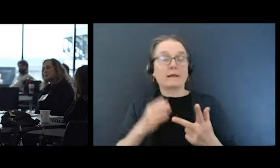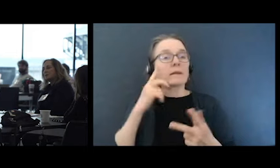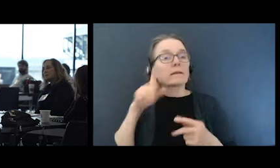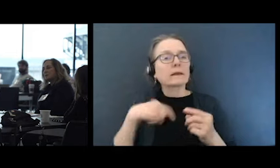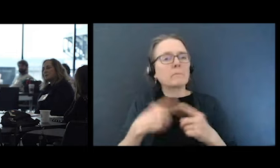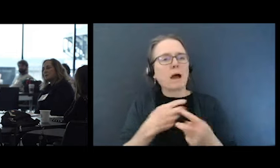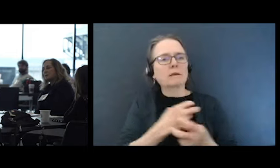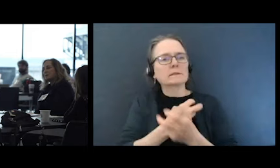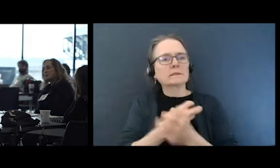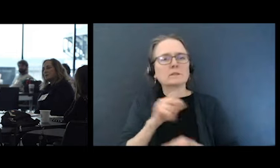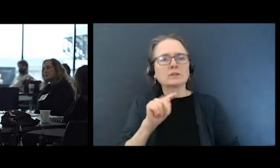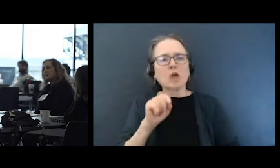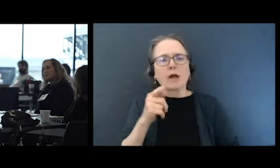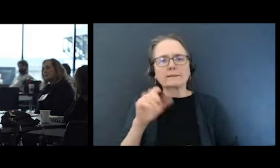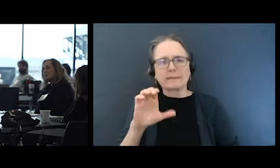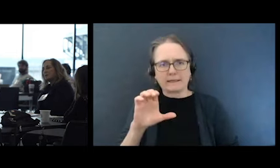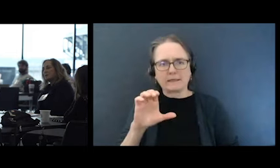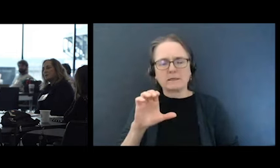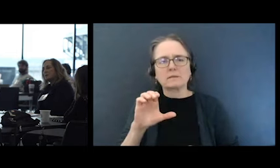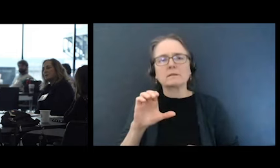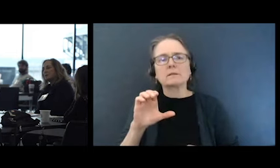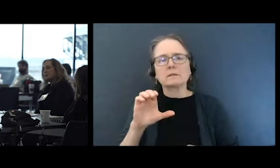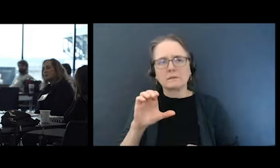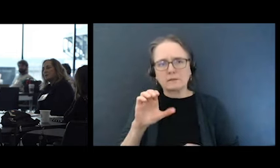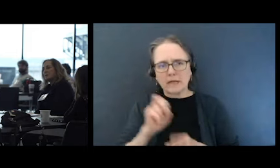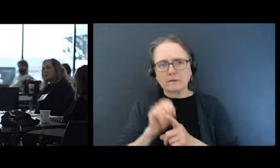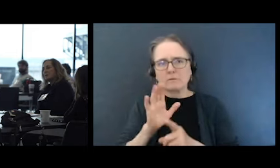waste in an elevator.